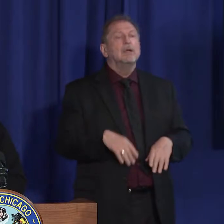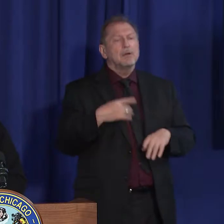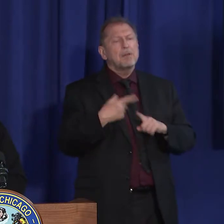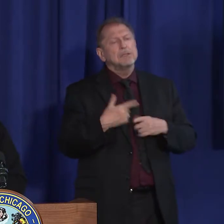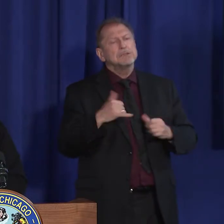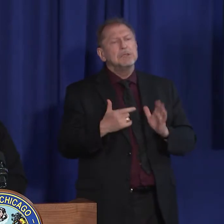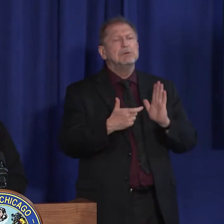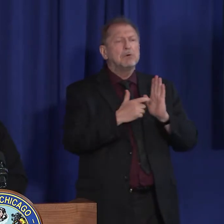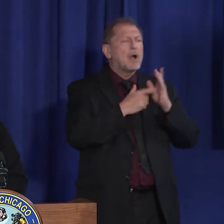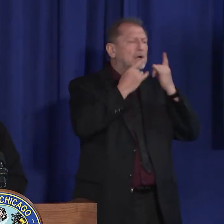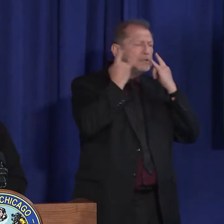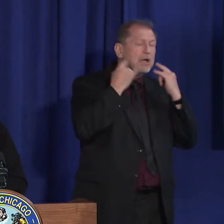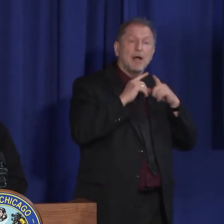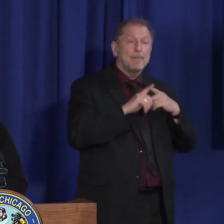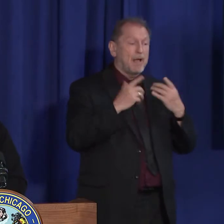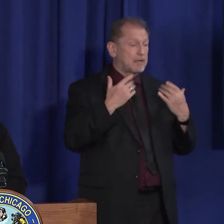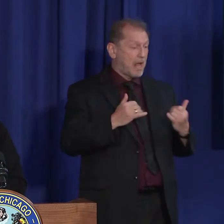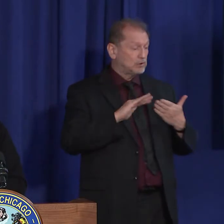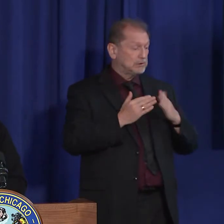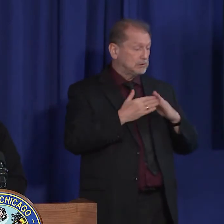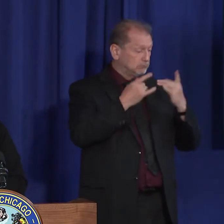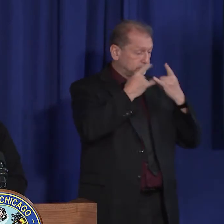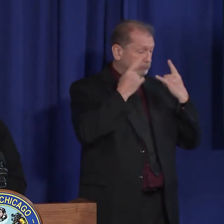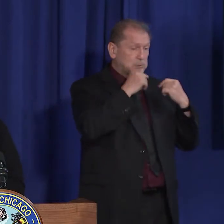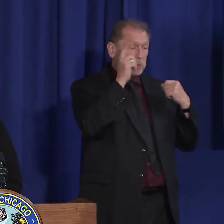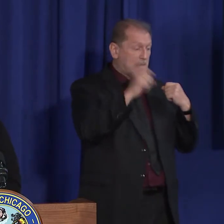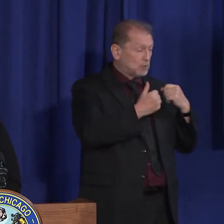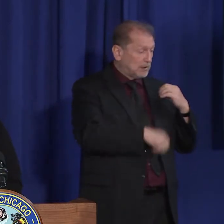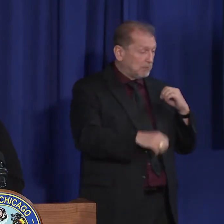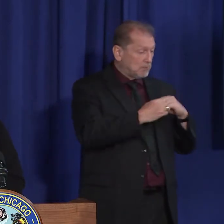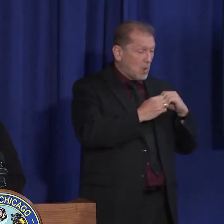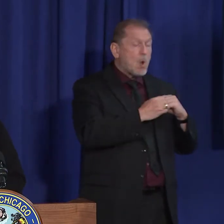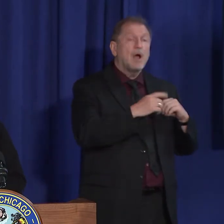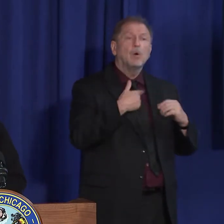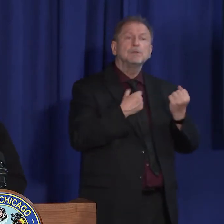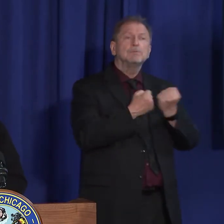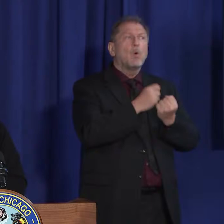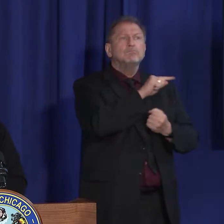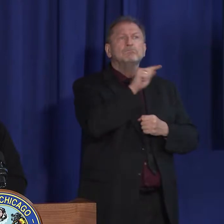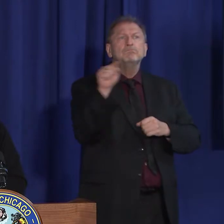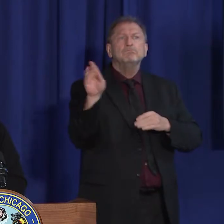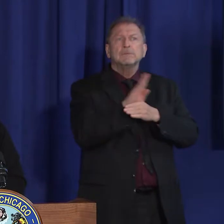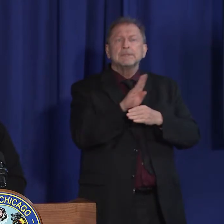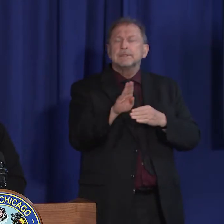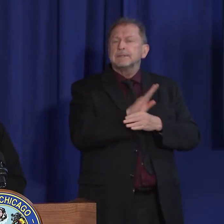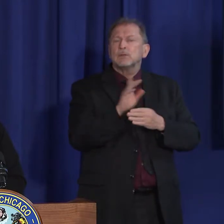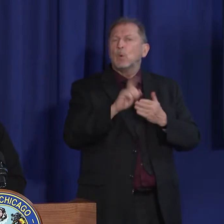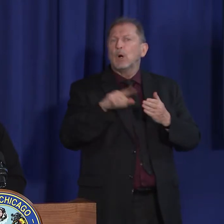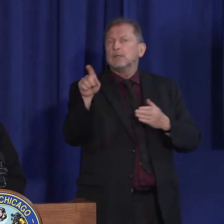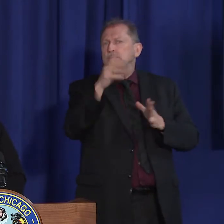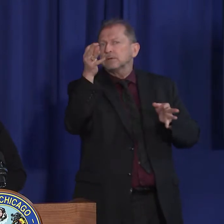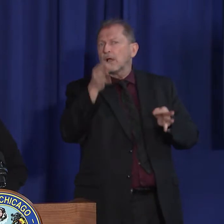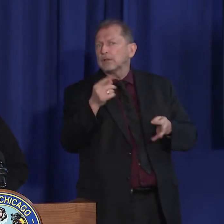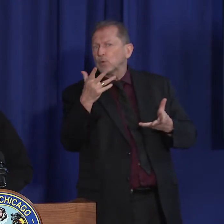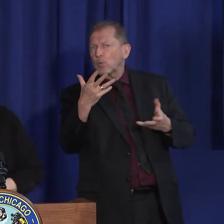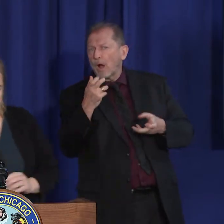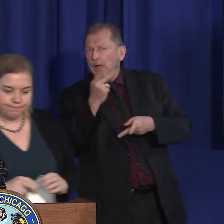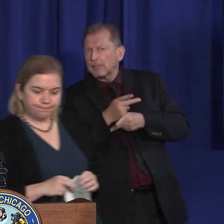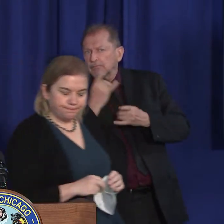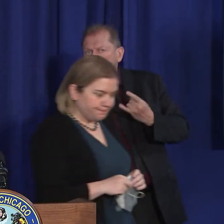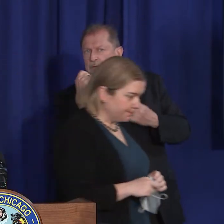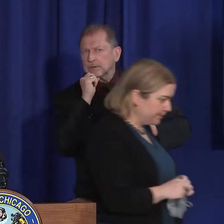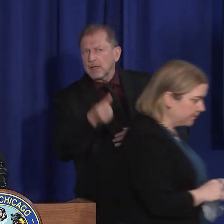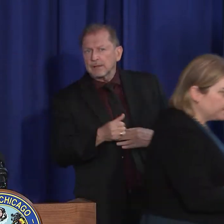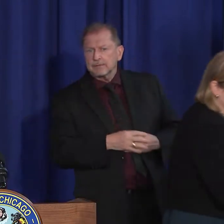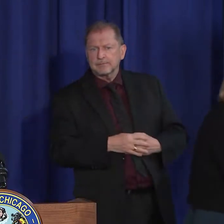those can be lifted at the city level. I, of course, remain supportive of the individual businesses and other settings that choose to continue them, particularly in the short term. Thanks,